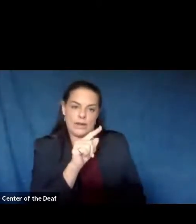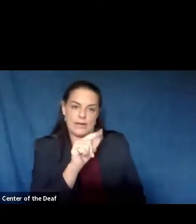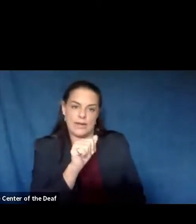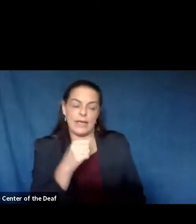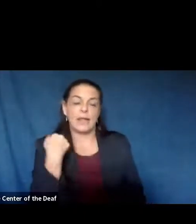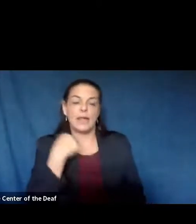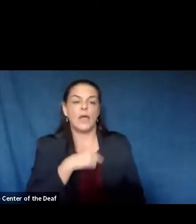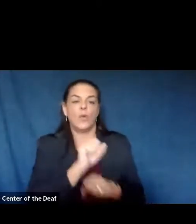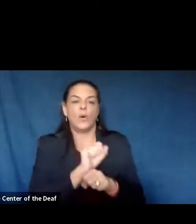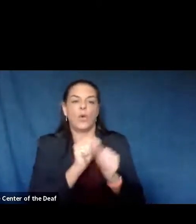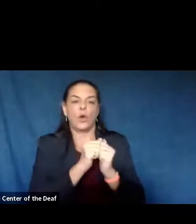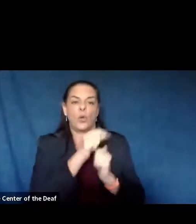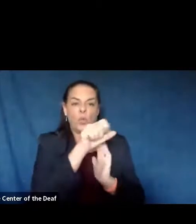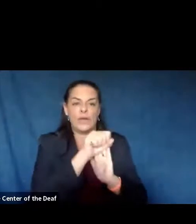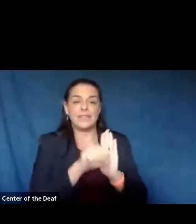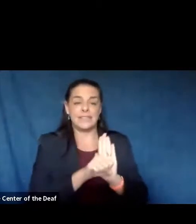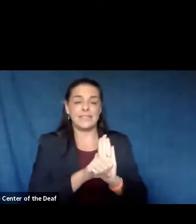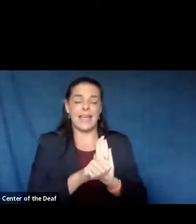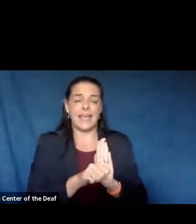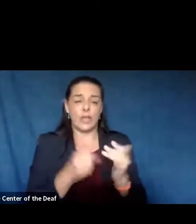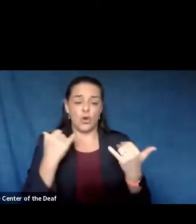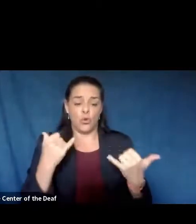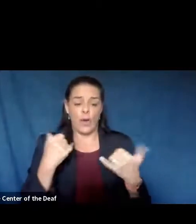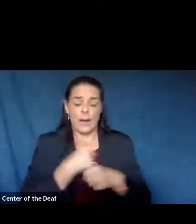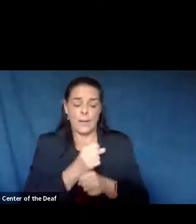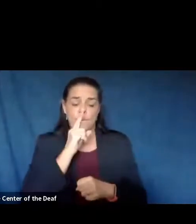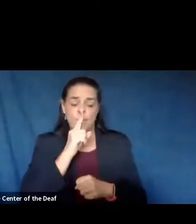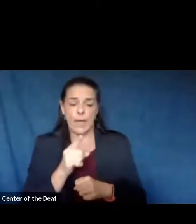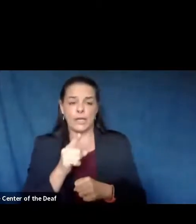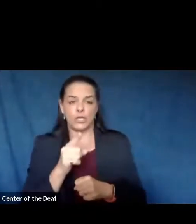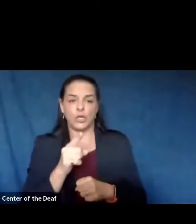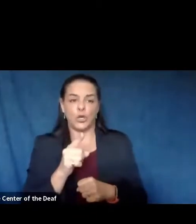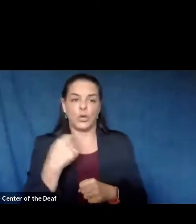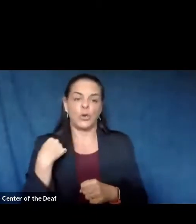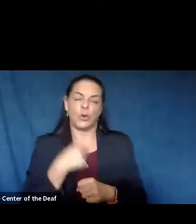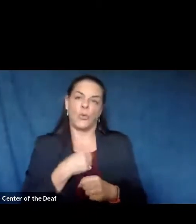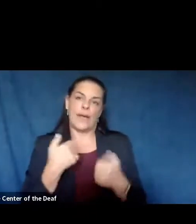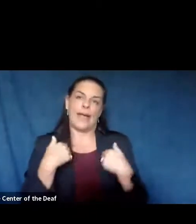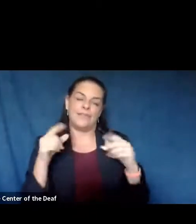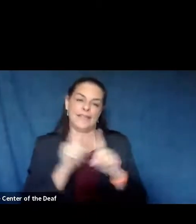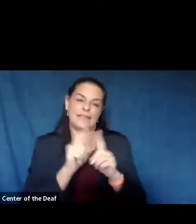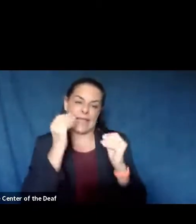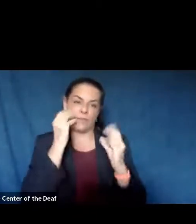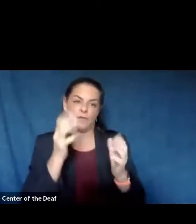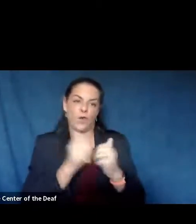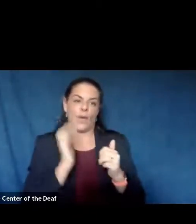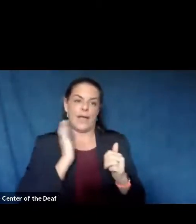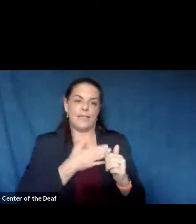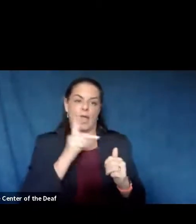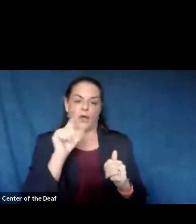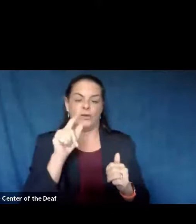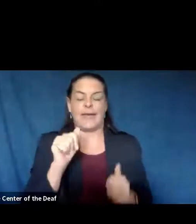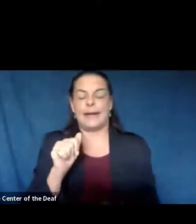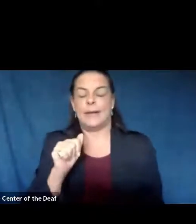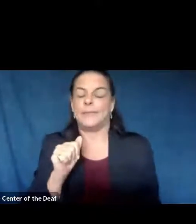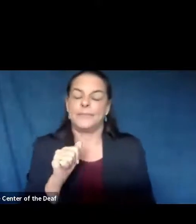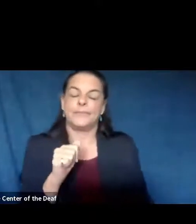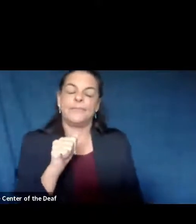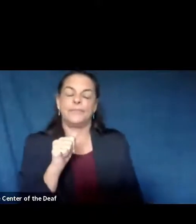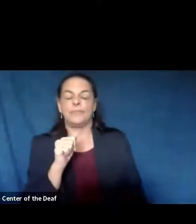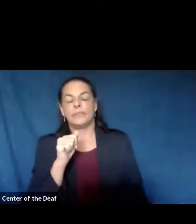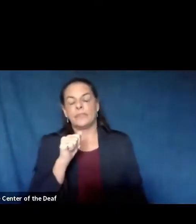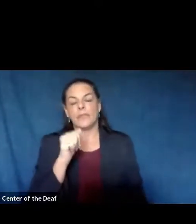state as we speak on making sure that we get to the same place with our data, because the jurisdictional data is